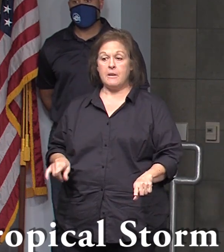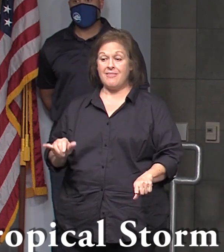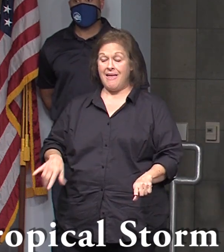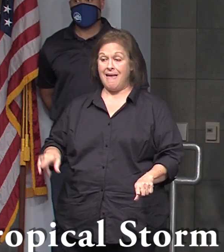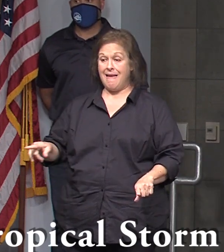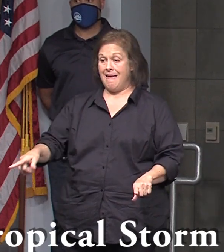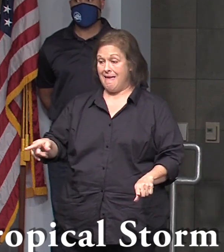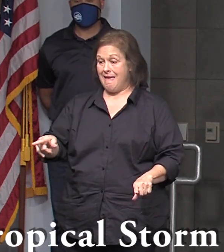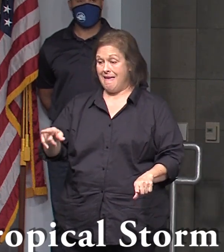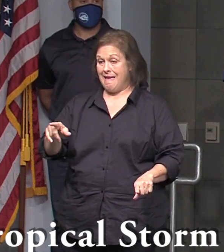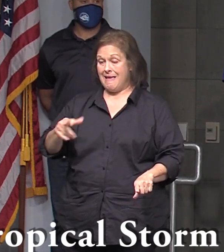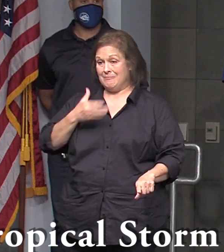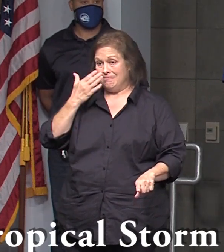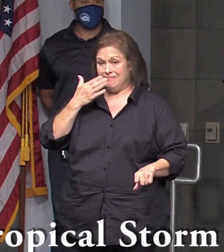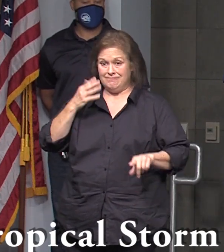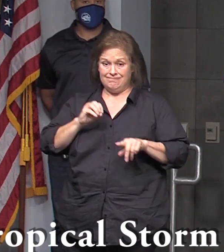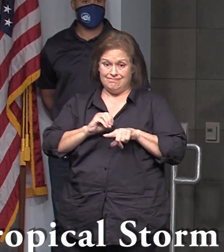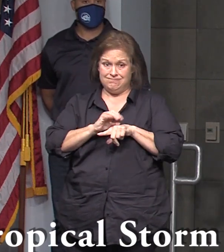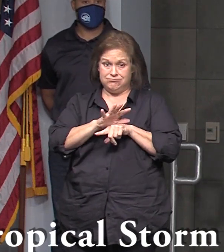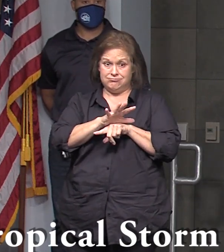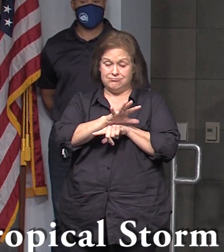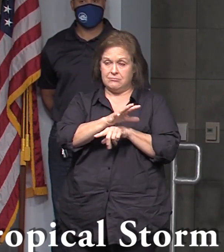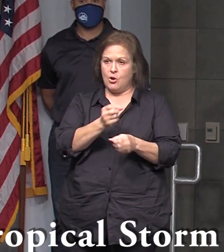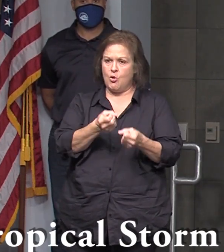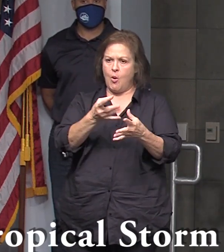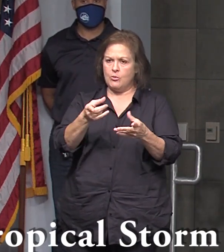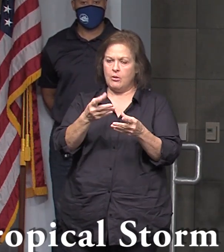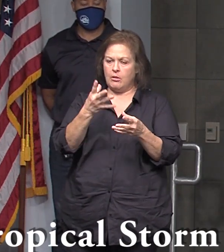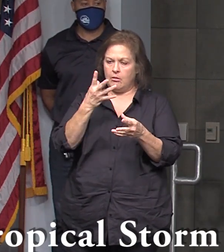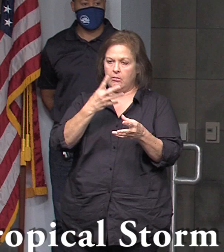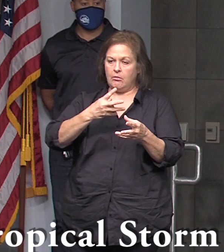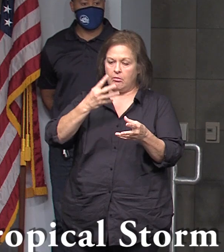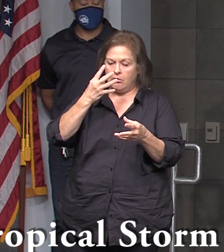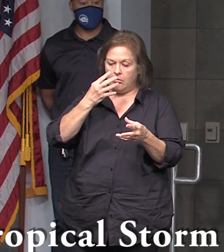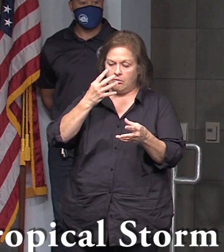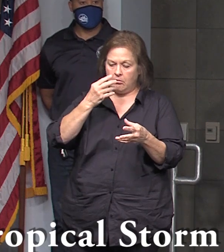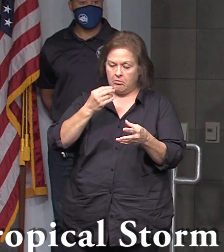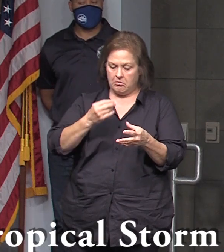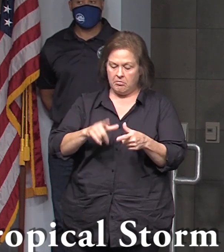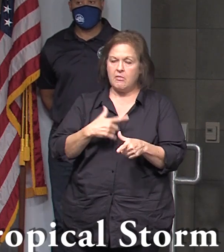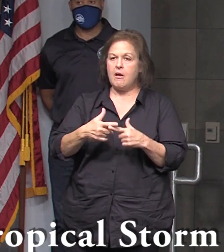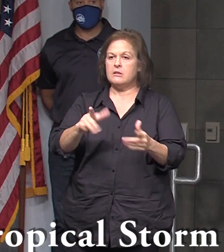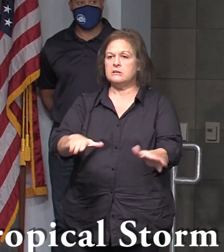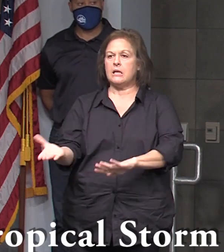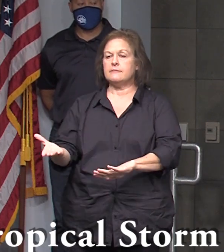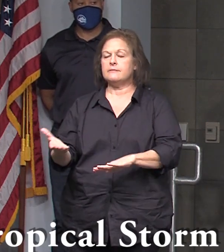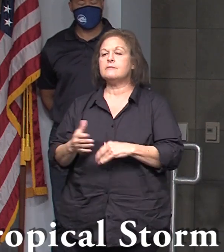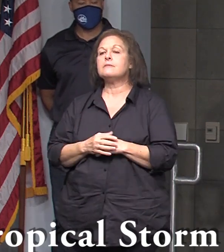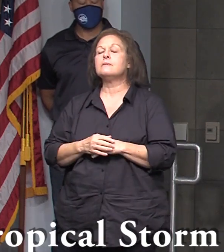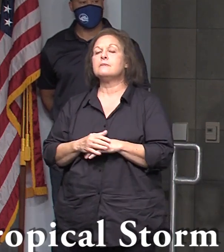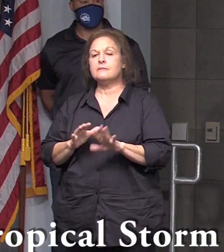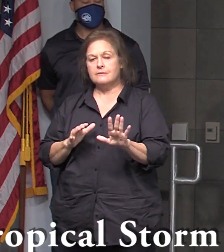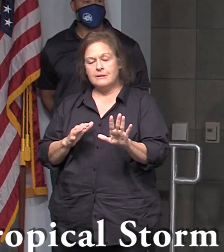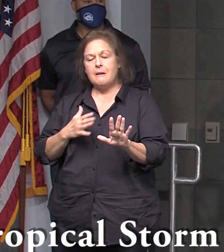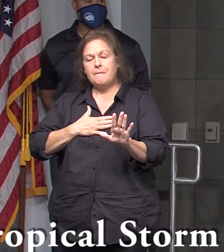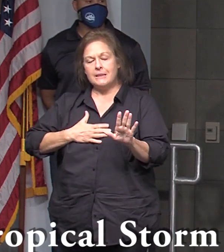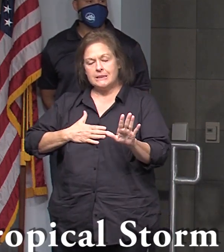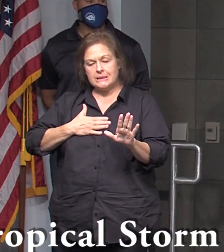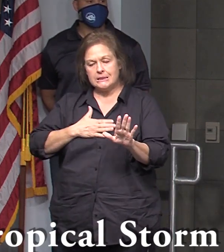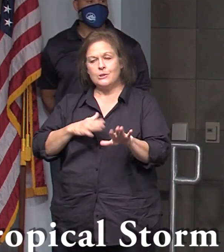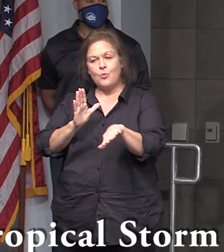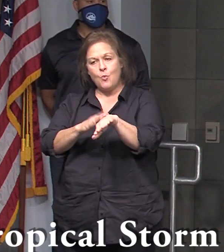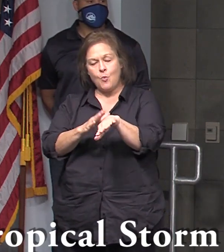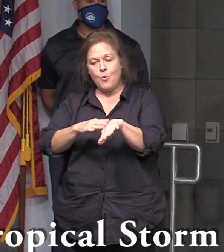fumes, if you will, or vapors will put you into a deeper sleep, and it'll lead to death. So just please, I'm begging the